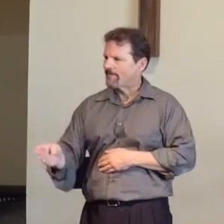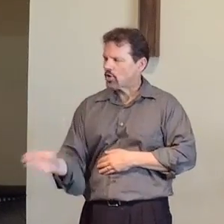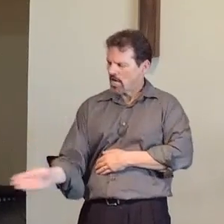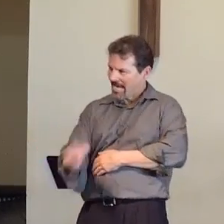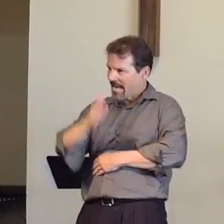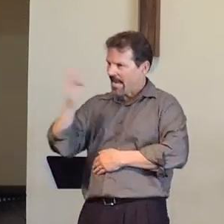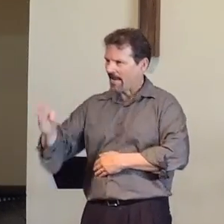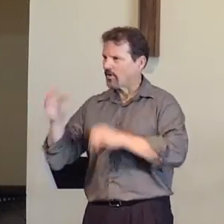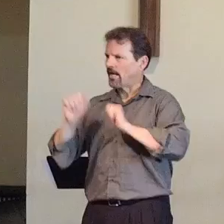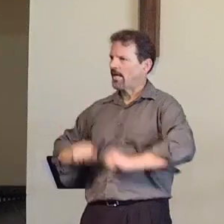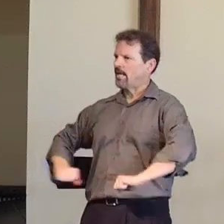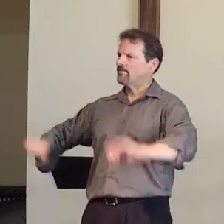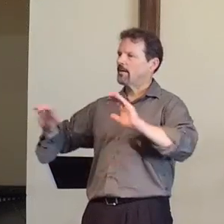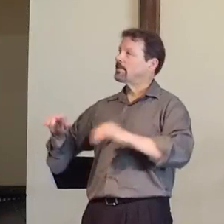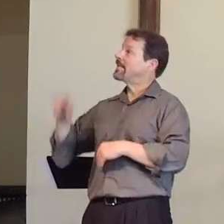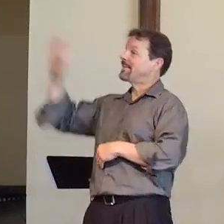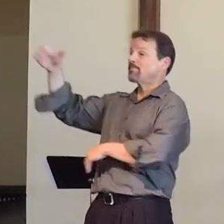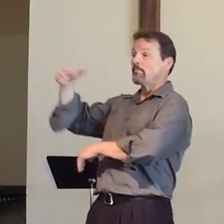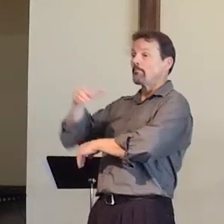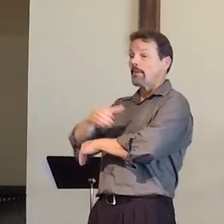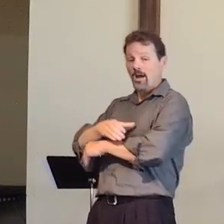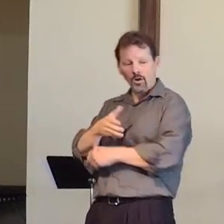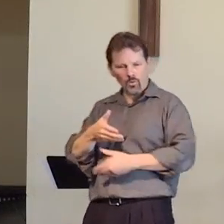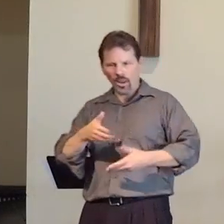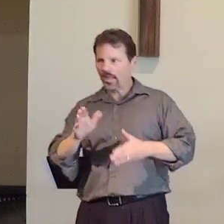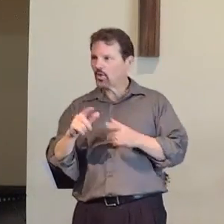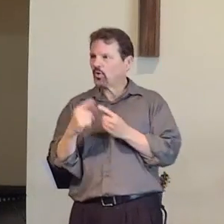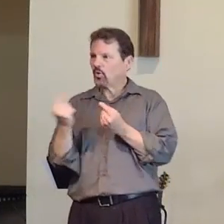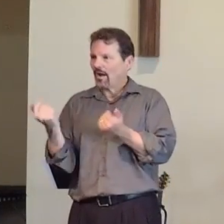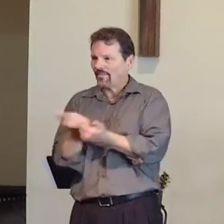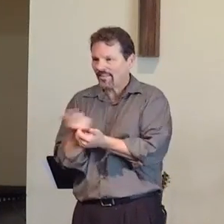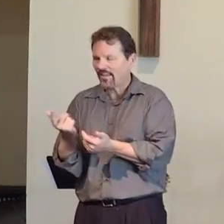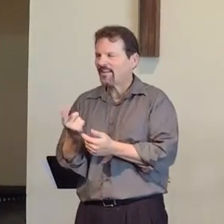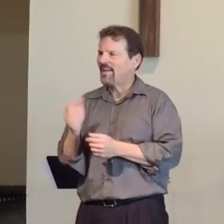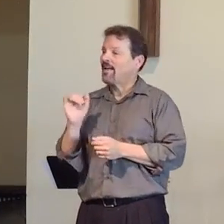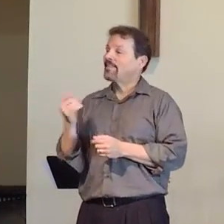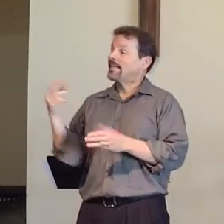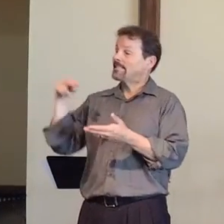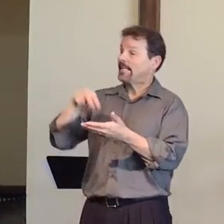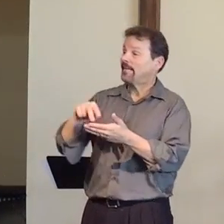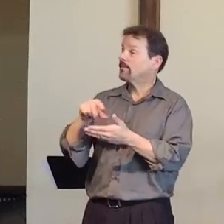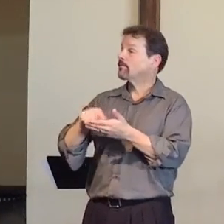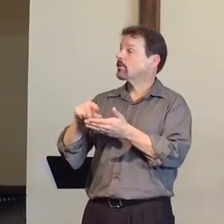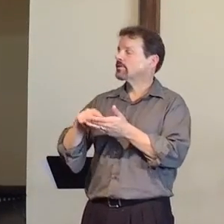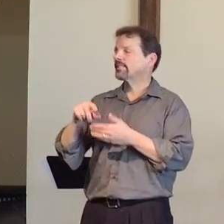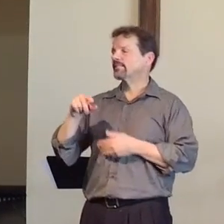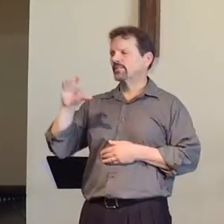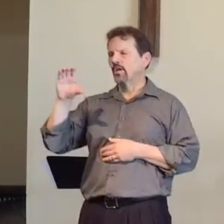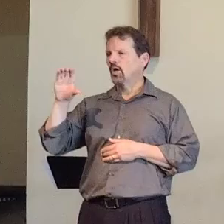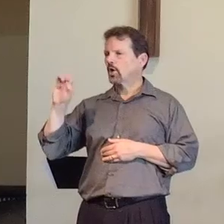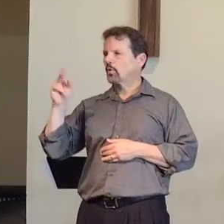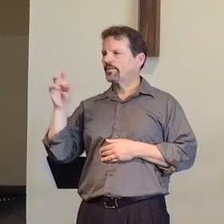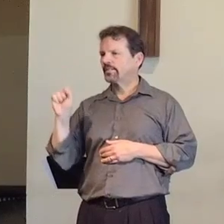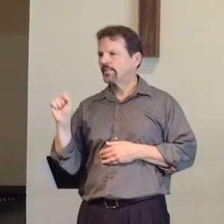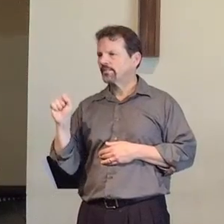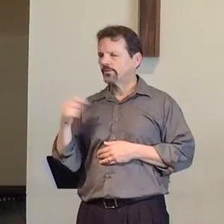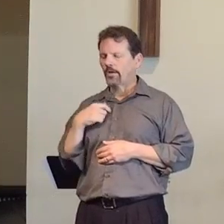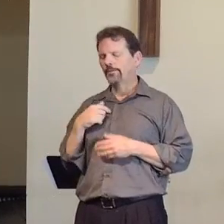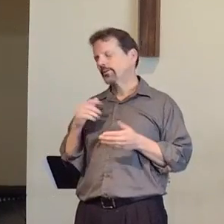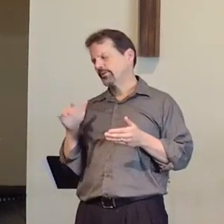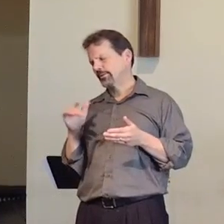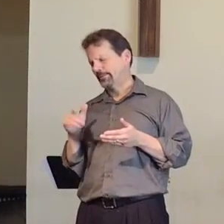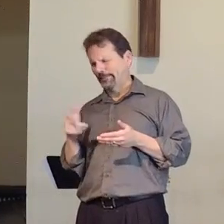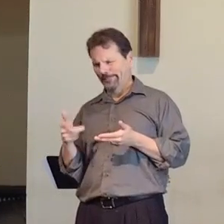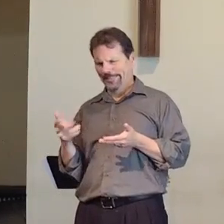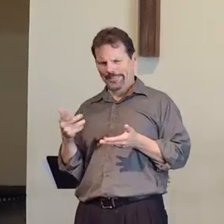anything. It's always in you. And then it says Corinthians. So I looked this up, and I'm guessing, I don't know, maybe 1 Corinthians